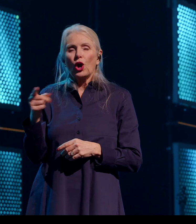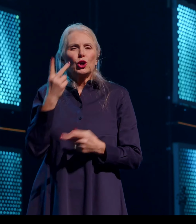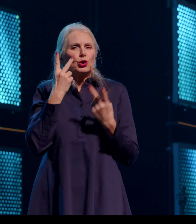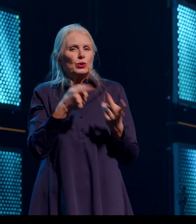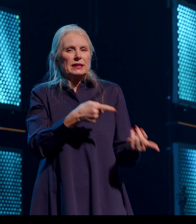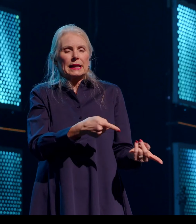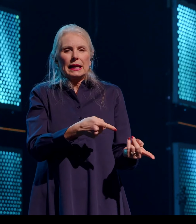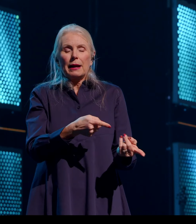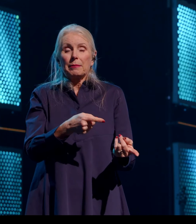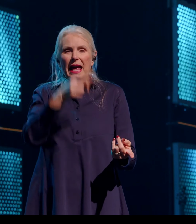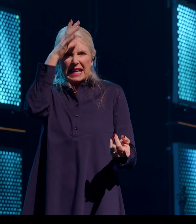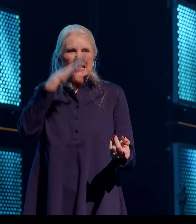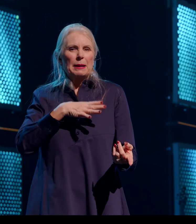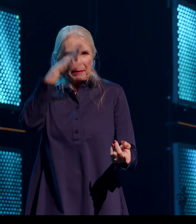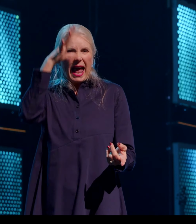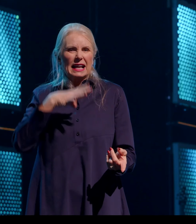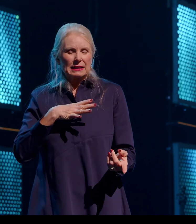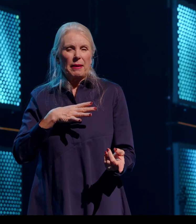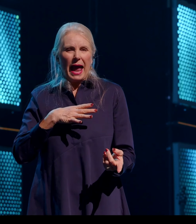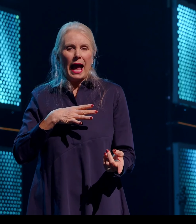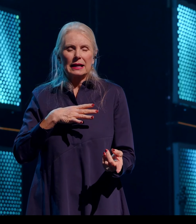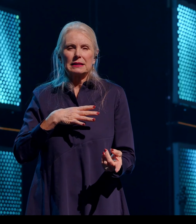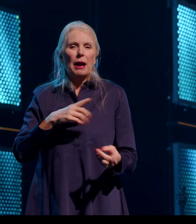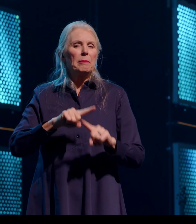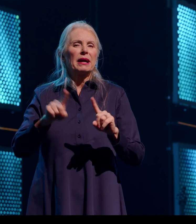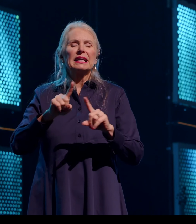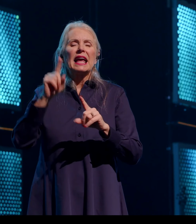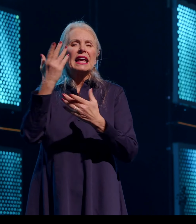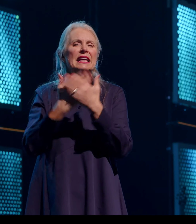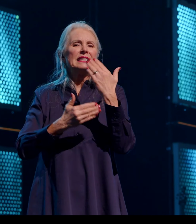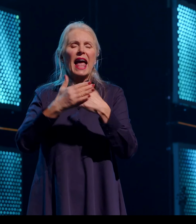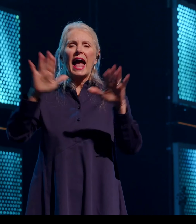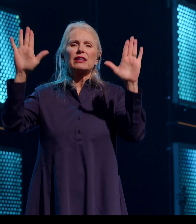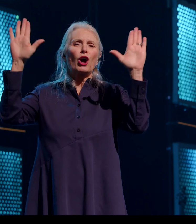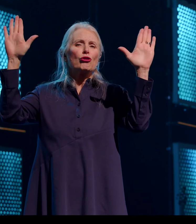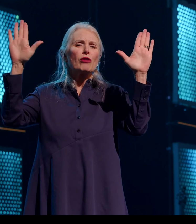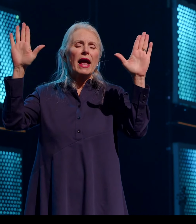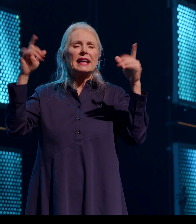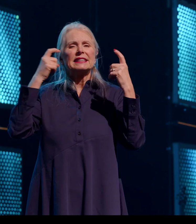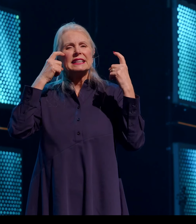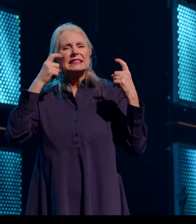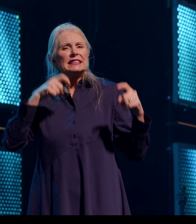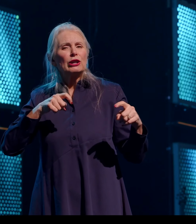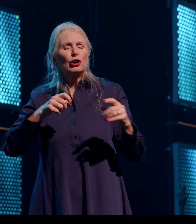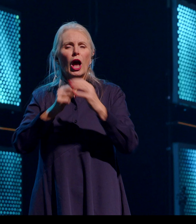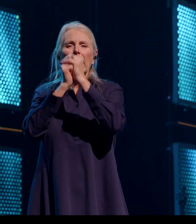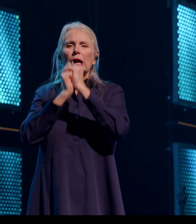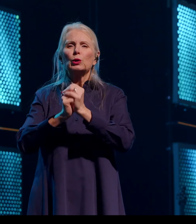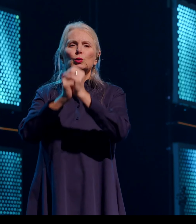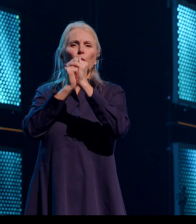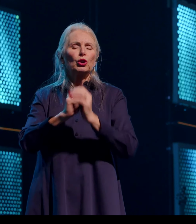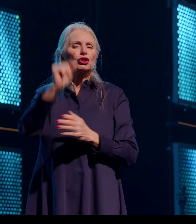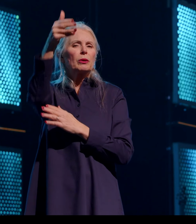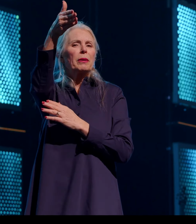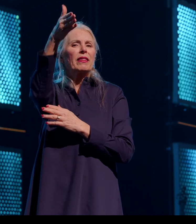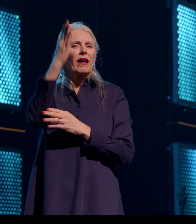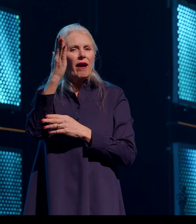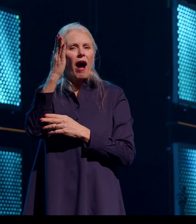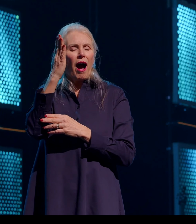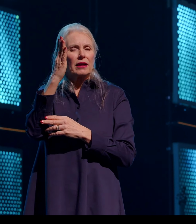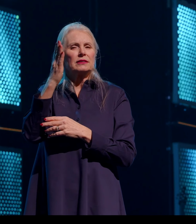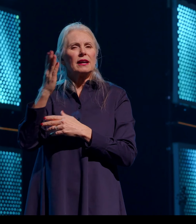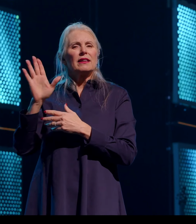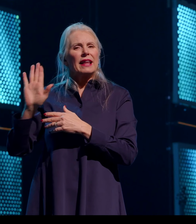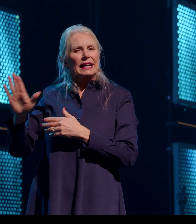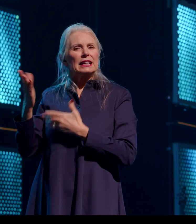here. Man, you want to see a man's man? He's a man's man. His hands are raised with tears in his eyes, worshiping the God that he serves.